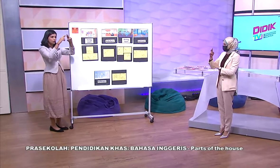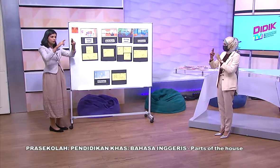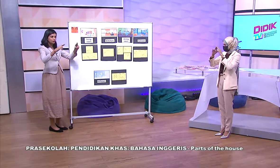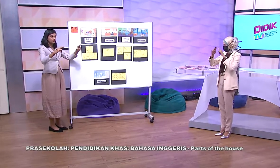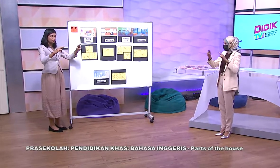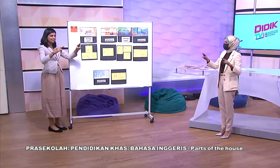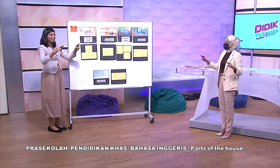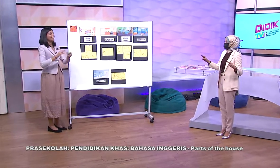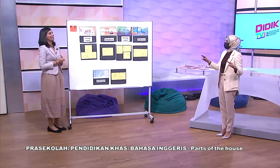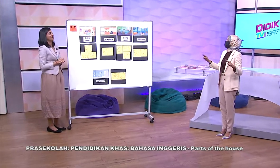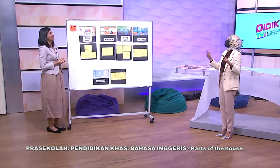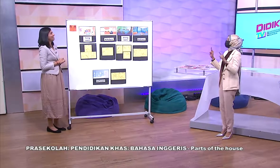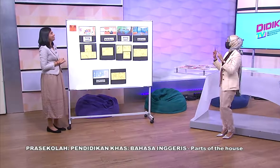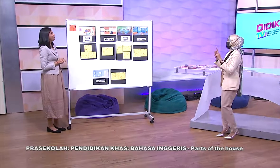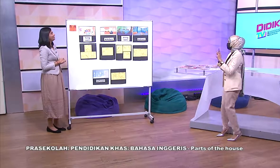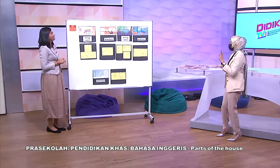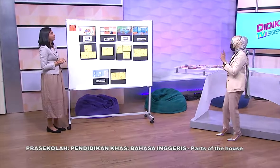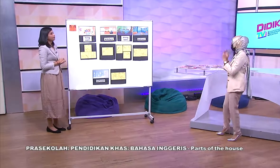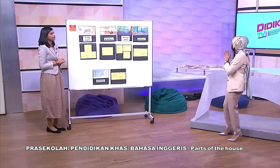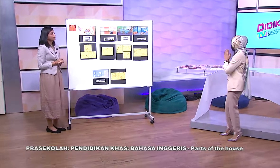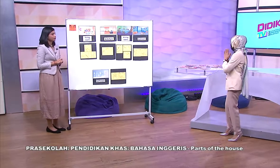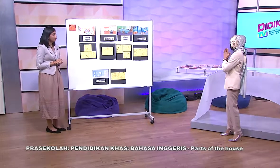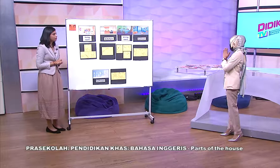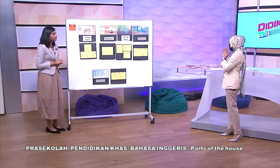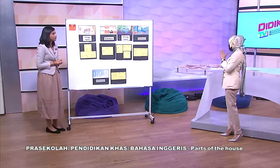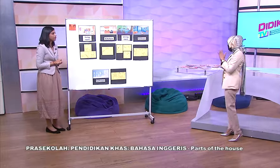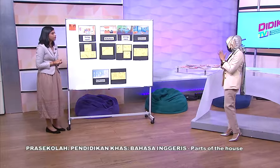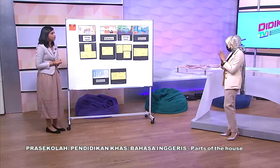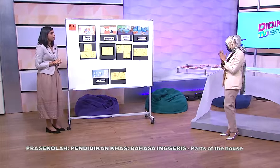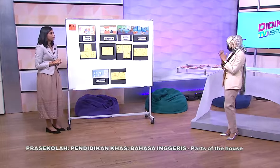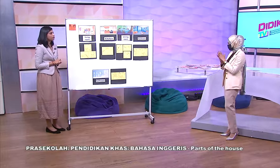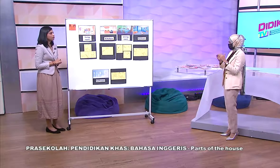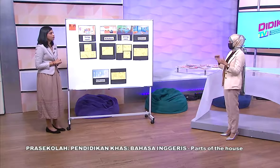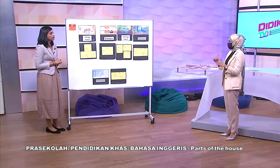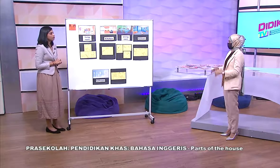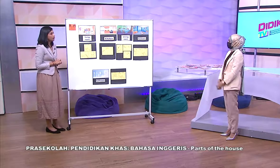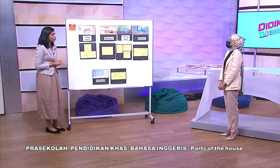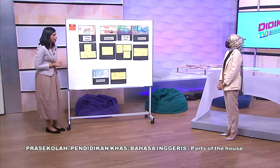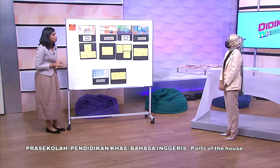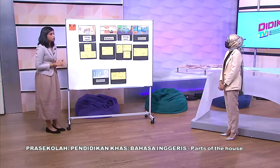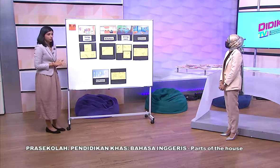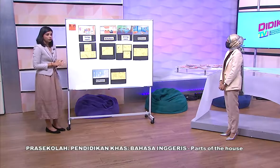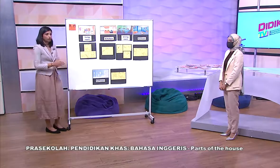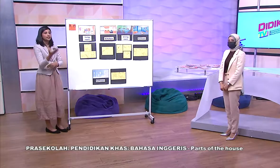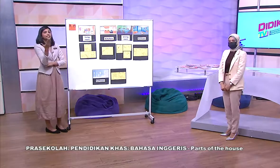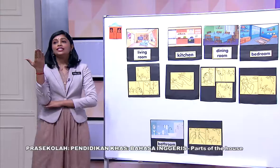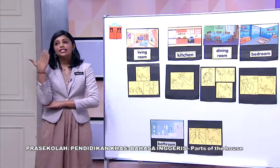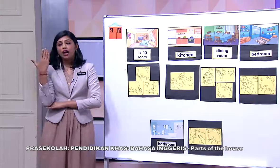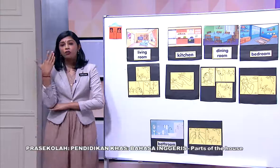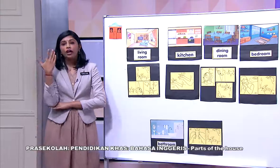roof. Yeah, okay. Okay, Teacher, what is the next activity that we are going to do now? All right, so just now, we